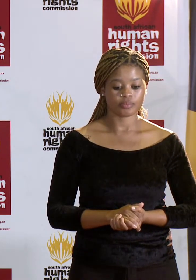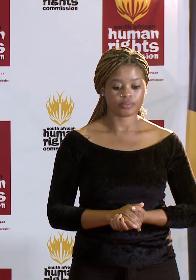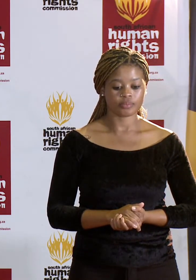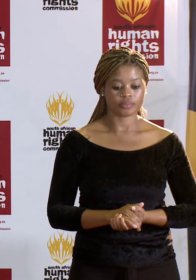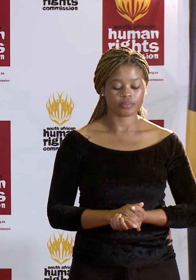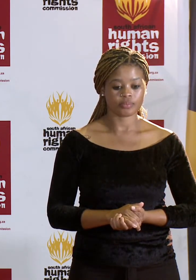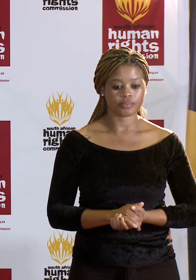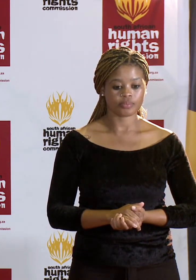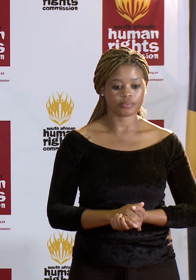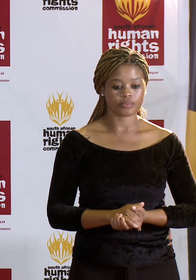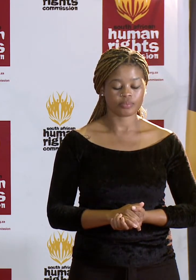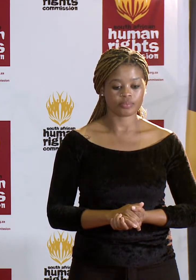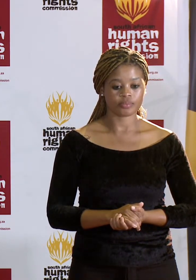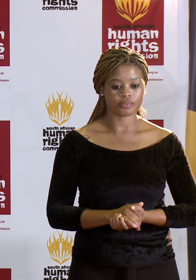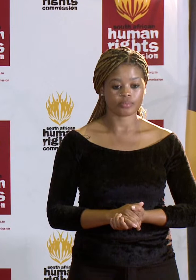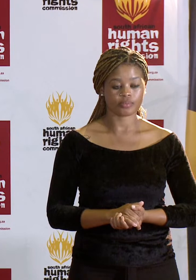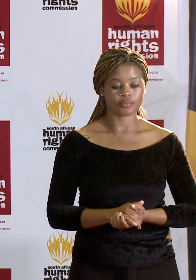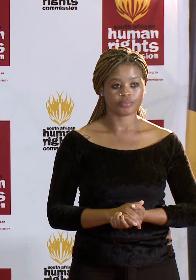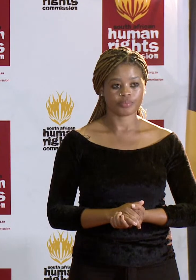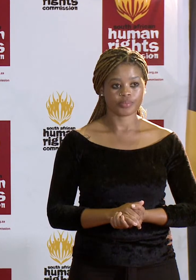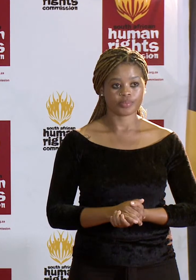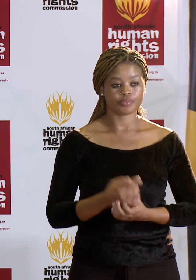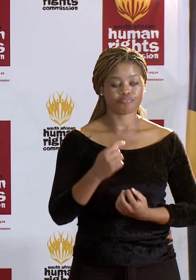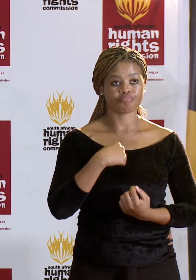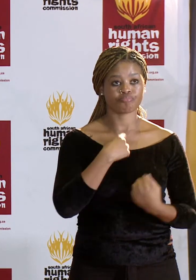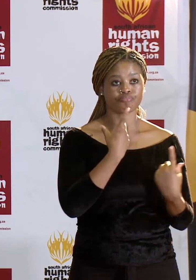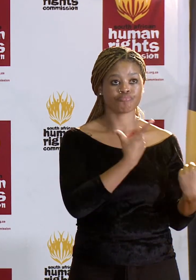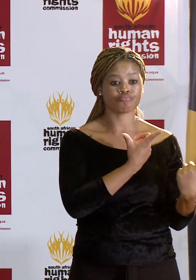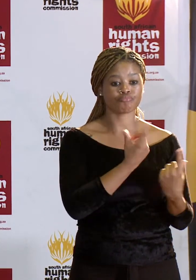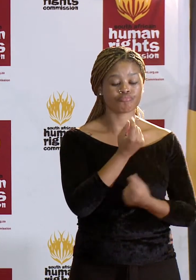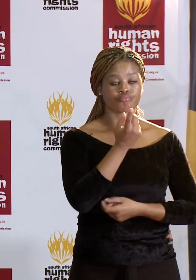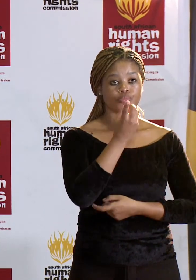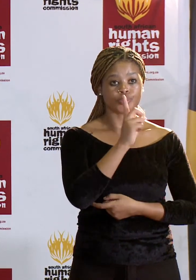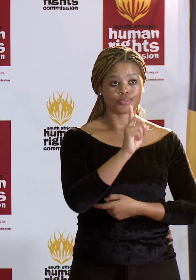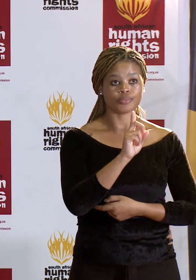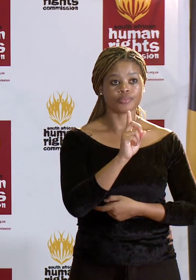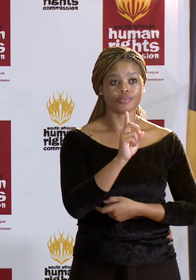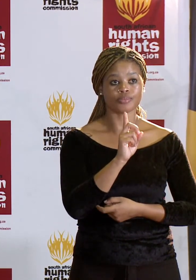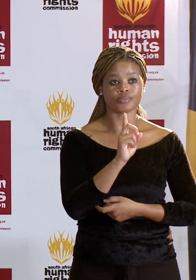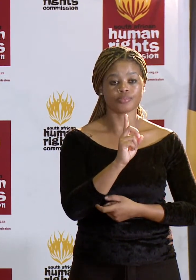The one thing I usually do when I